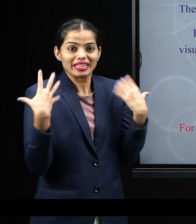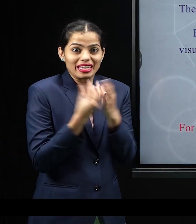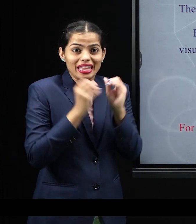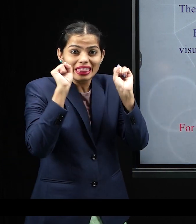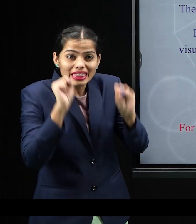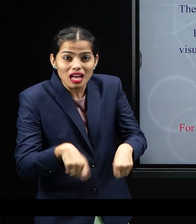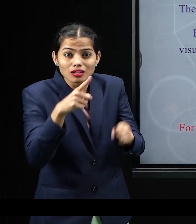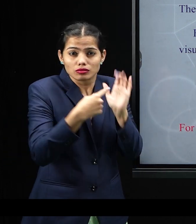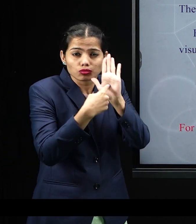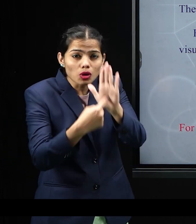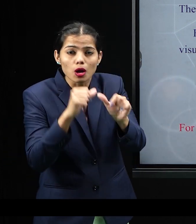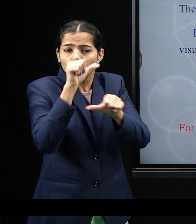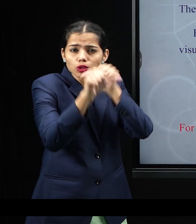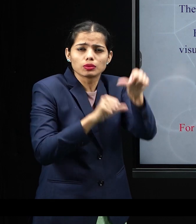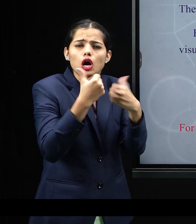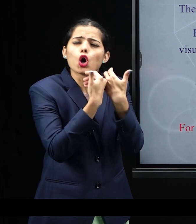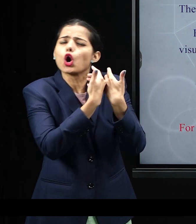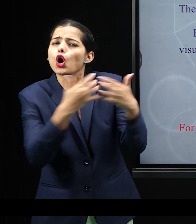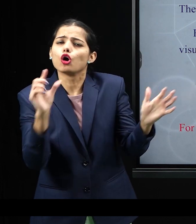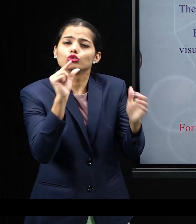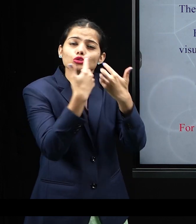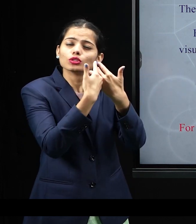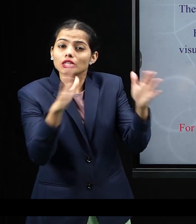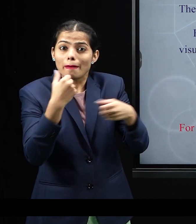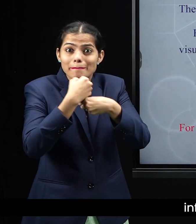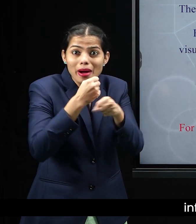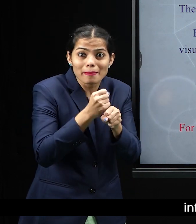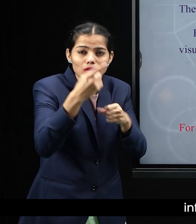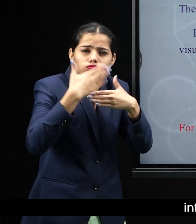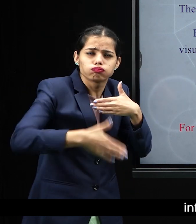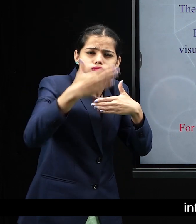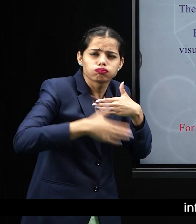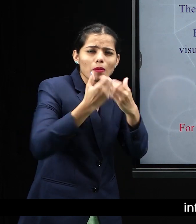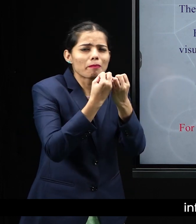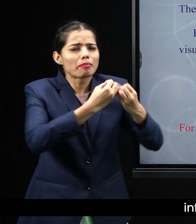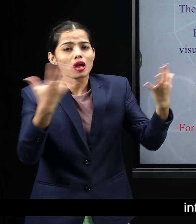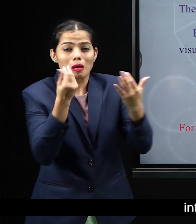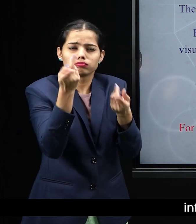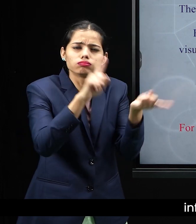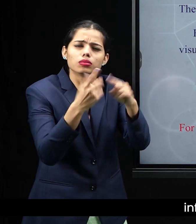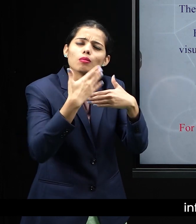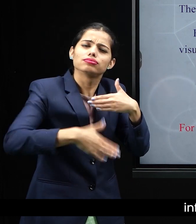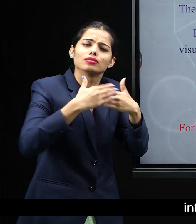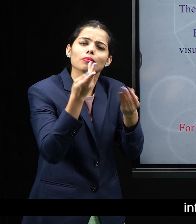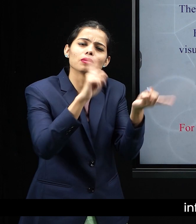We can repeat this process indefinitely to produce infinitely many rational numbers.